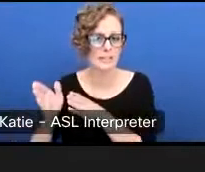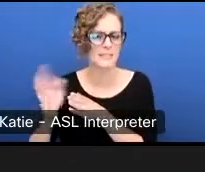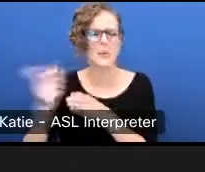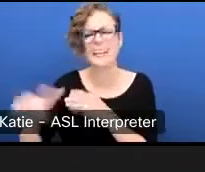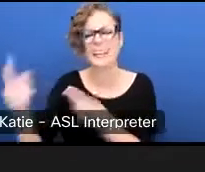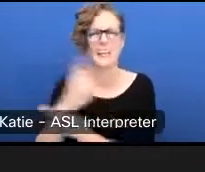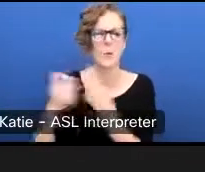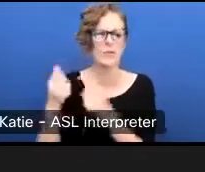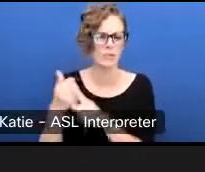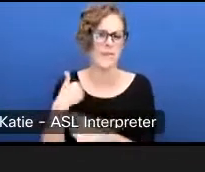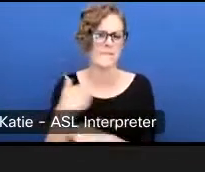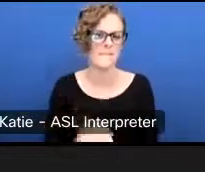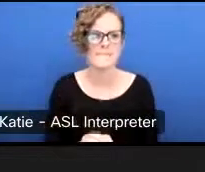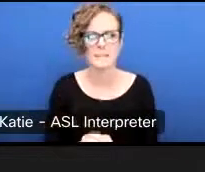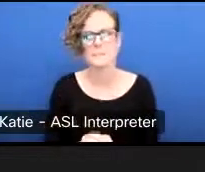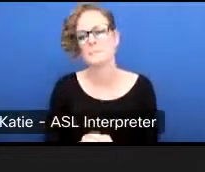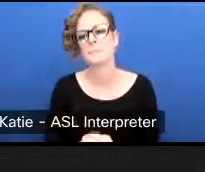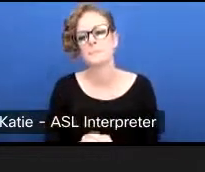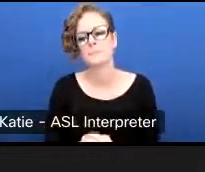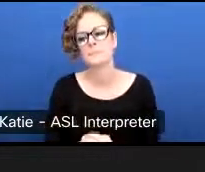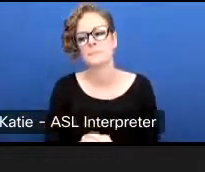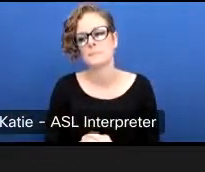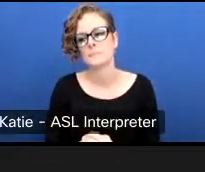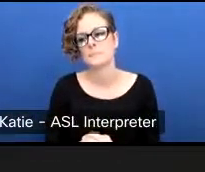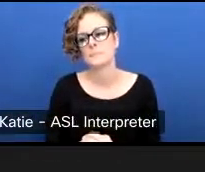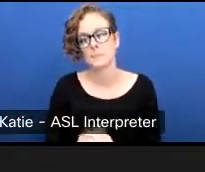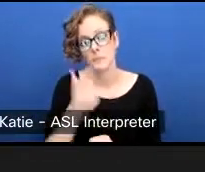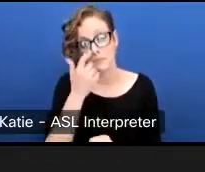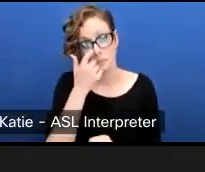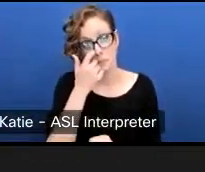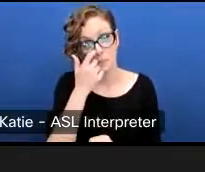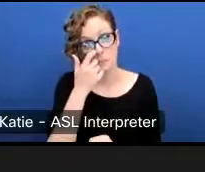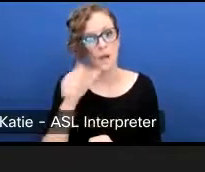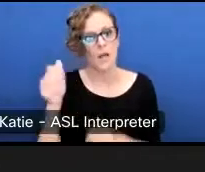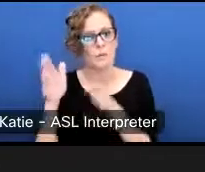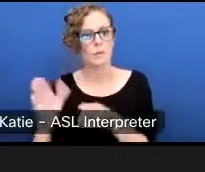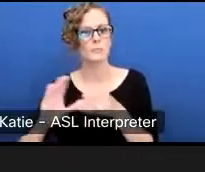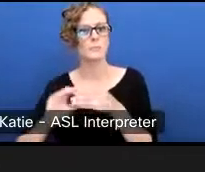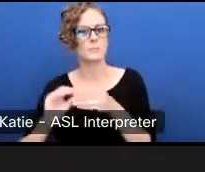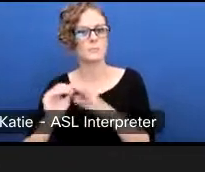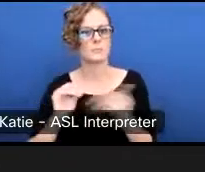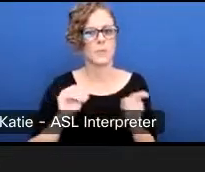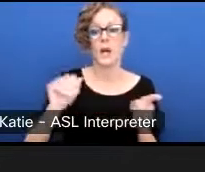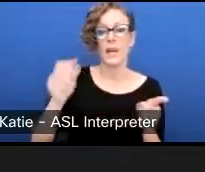questions you may have as well. Any vendors want to bring up anything about that?